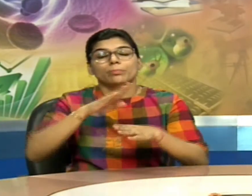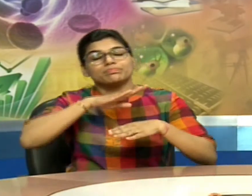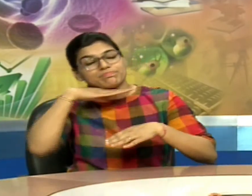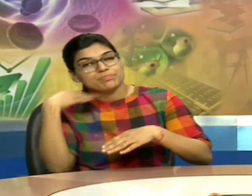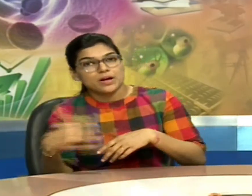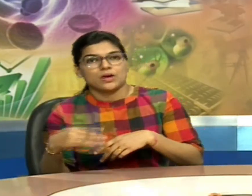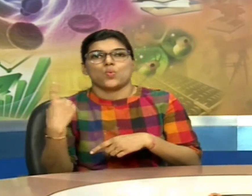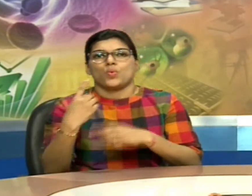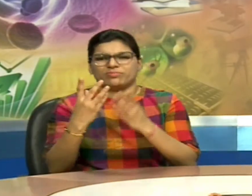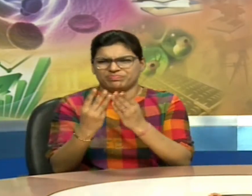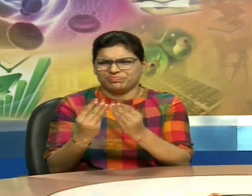decomposes.